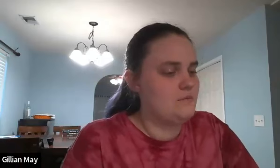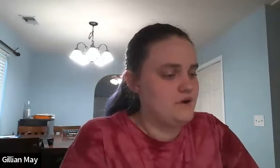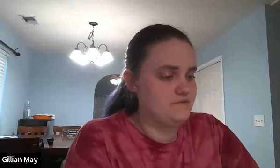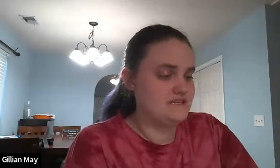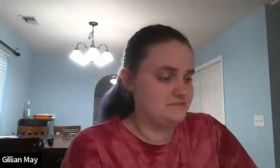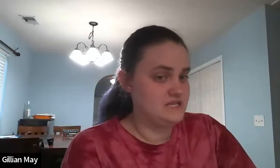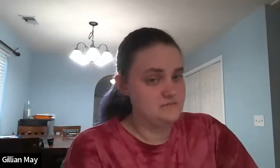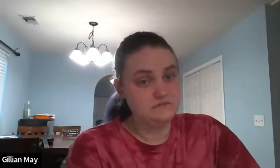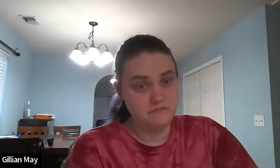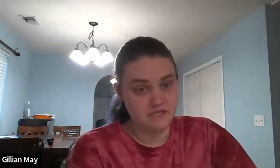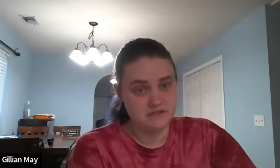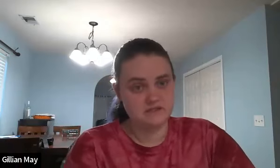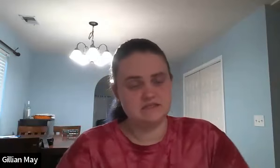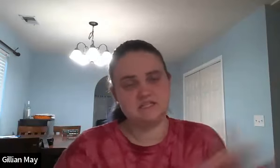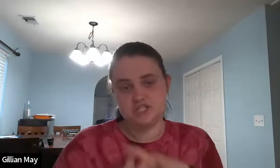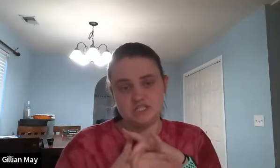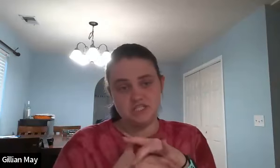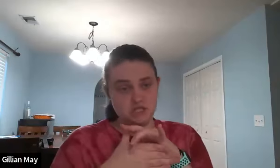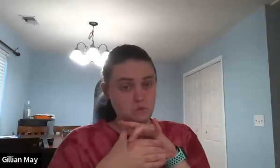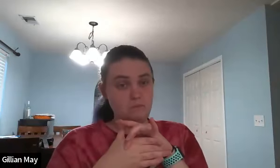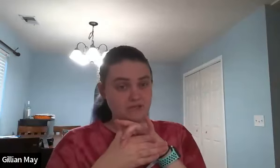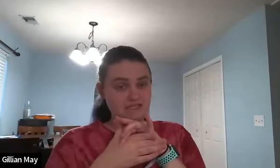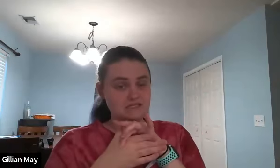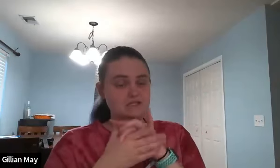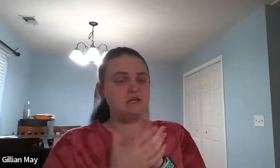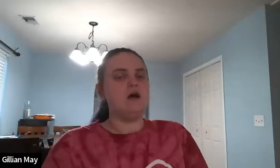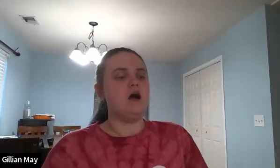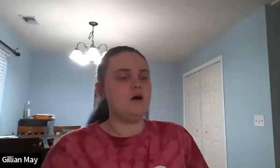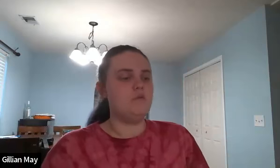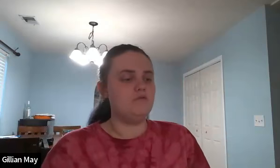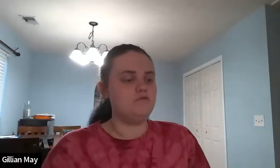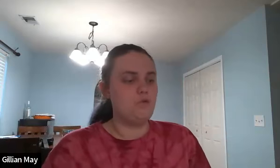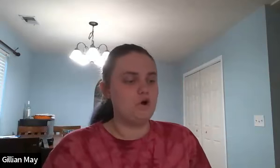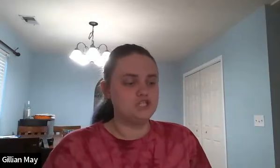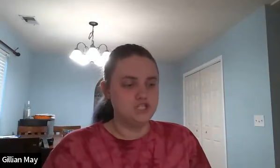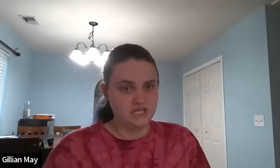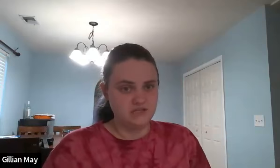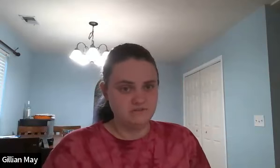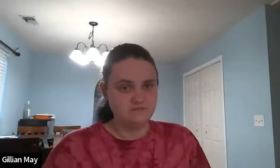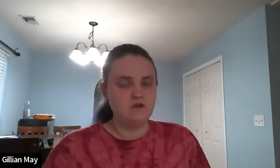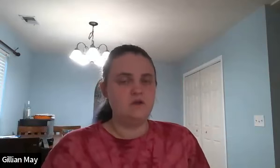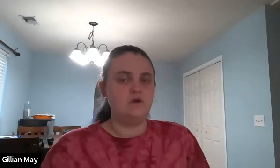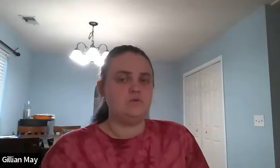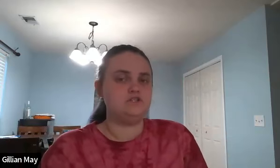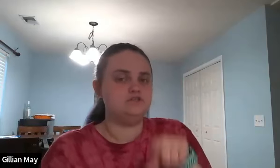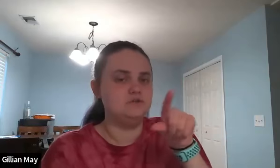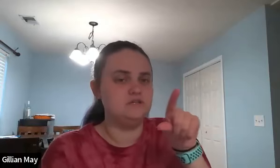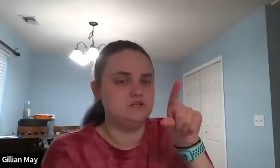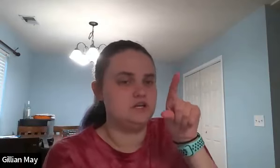but for the different types of meats, because that's just a general meat, for chicken, what you'll do is you're going to